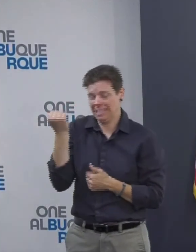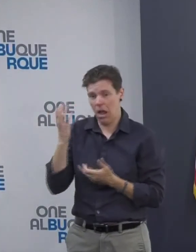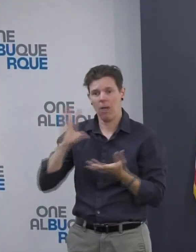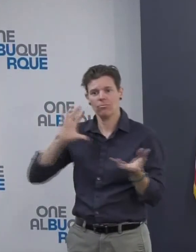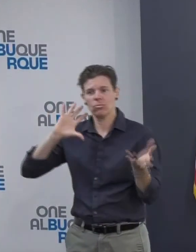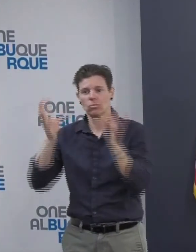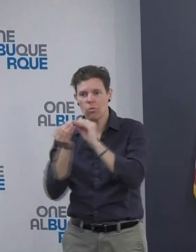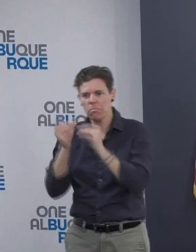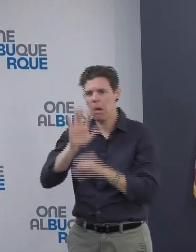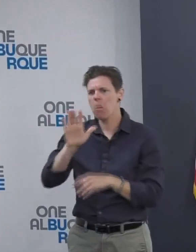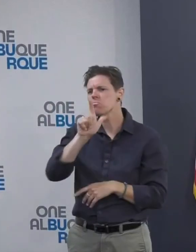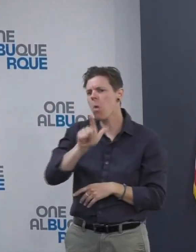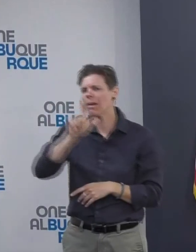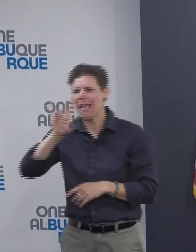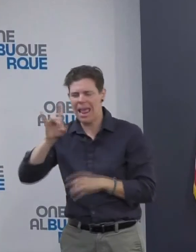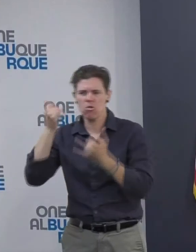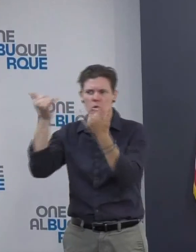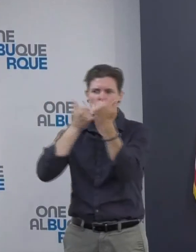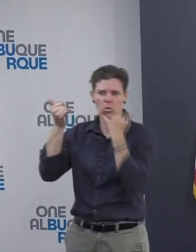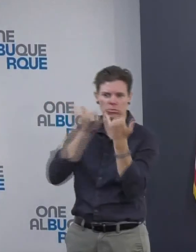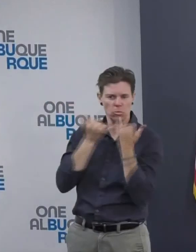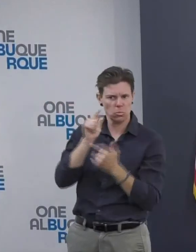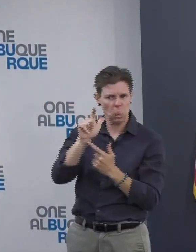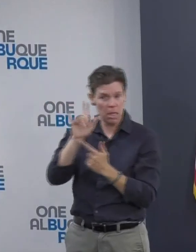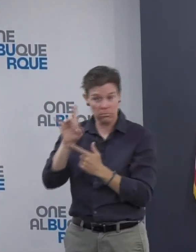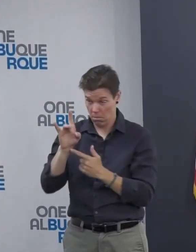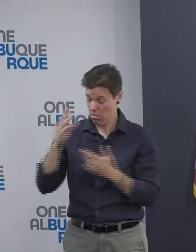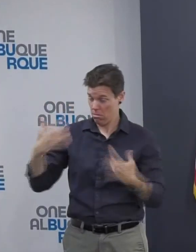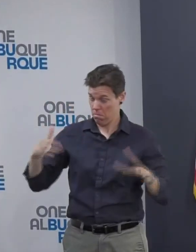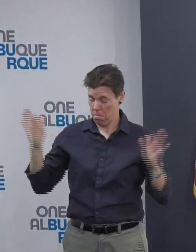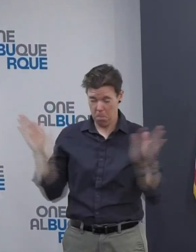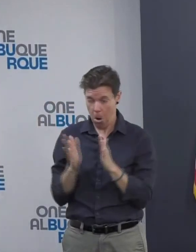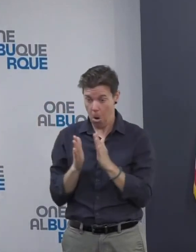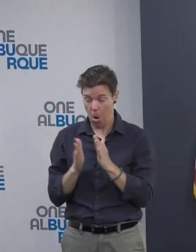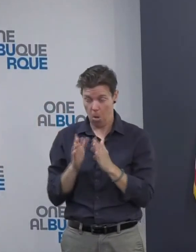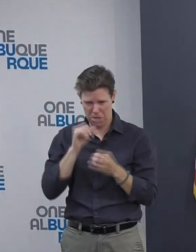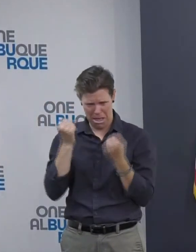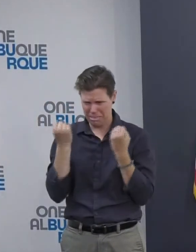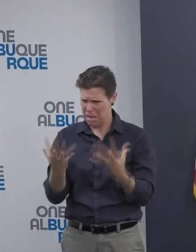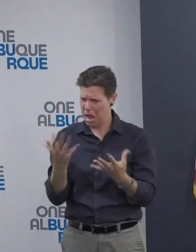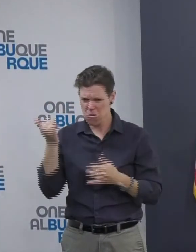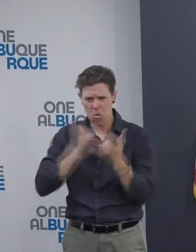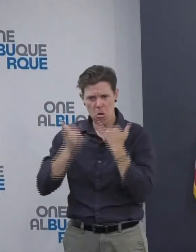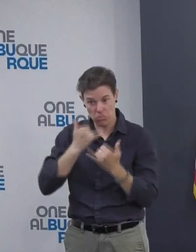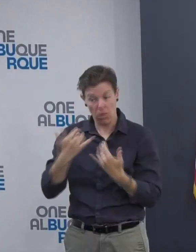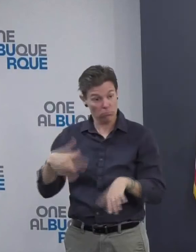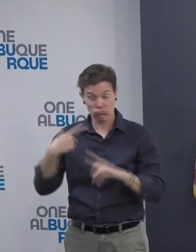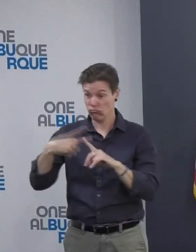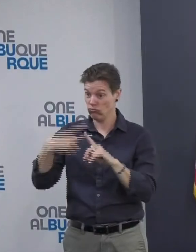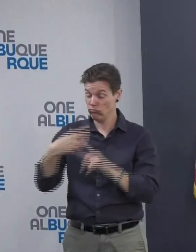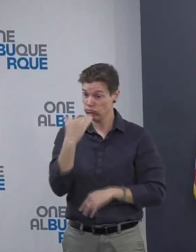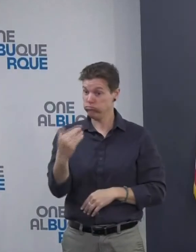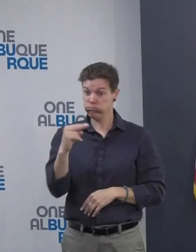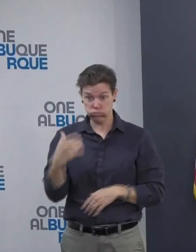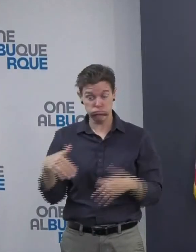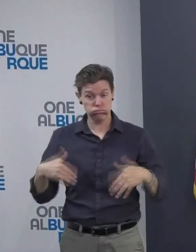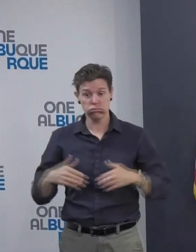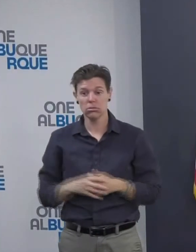Memorial Day weekend. That's a good thing, actually. And we'll also share what we did with respect to these